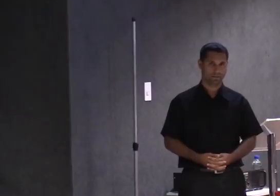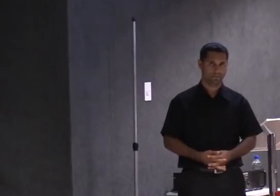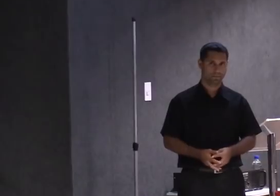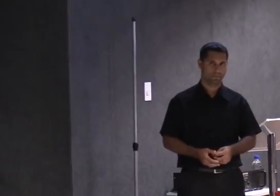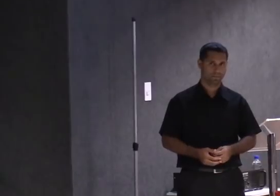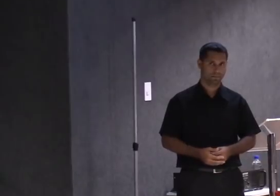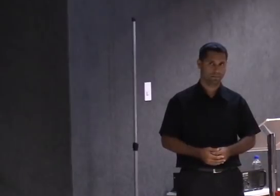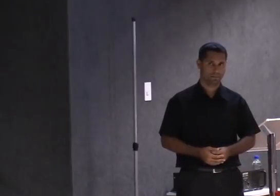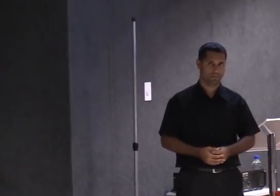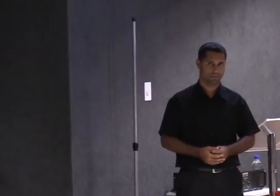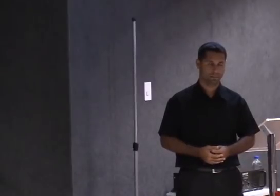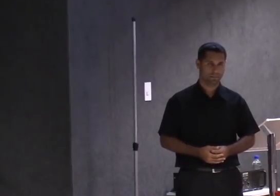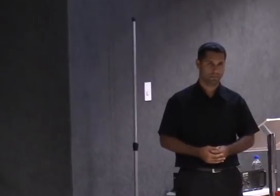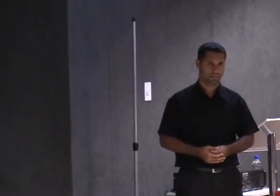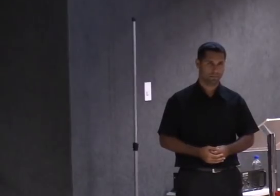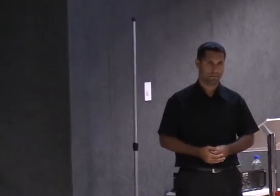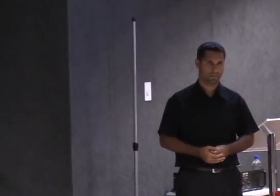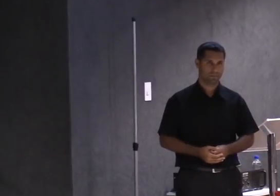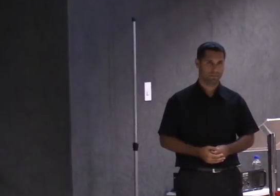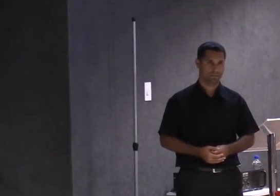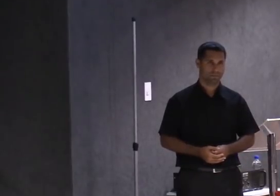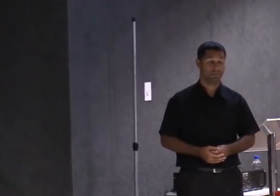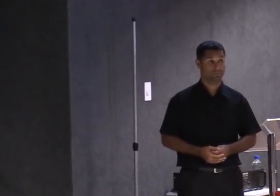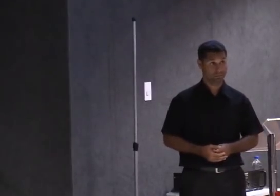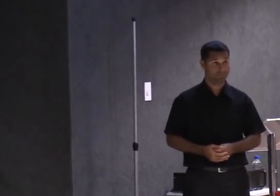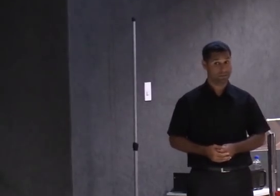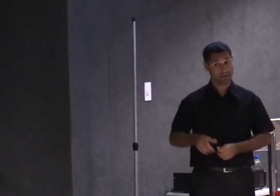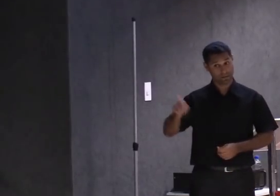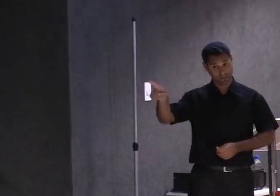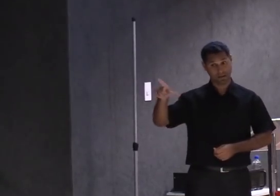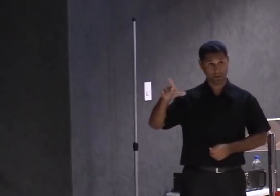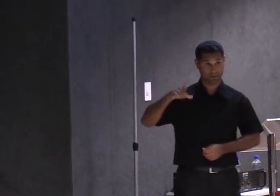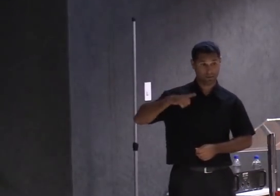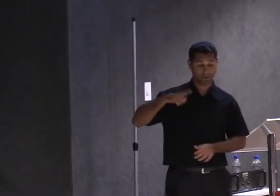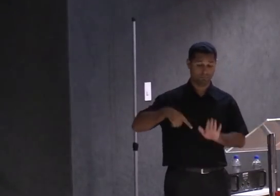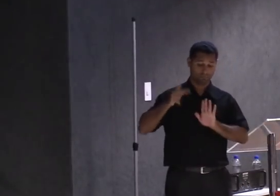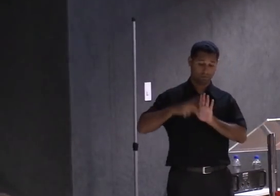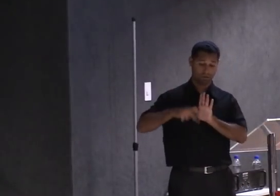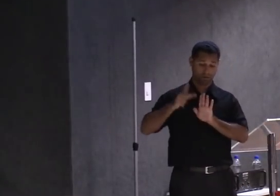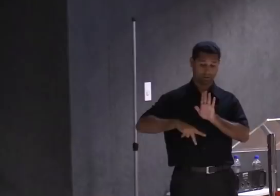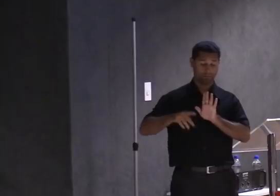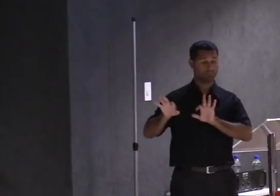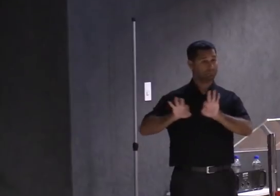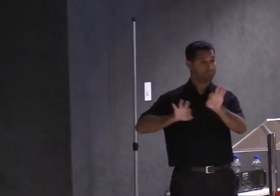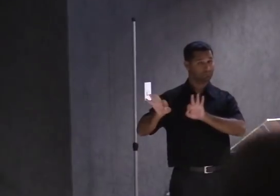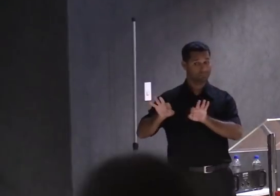different fields. Eles oferecem os programas em diferentes campos.